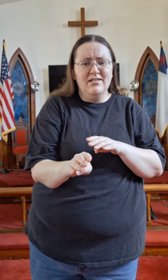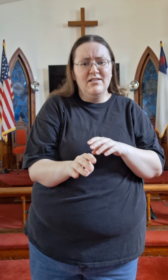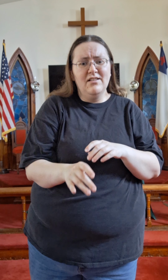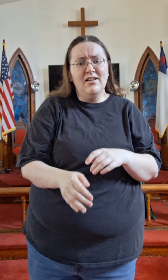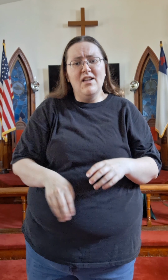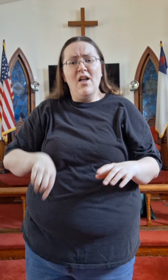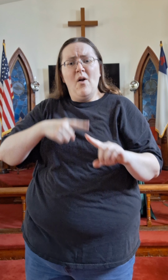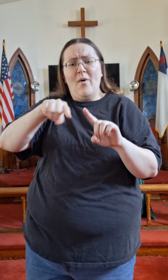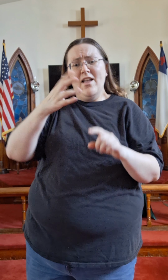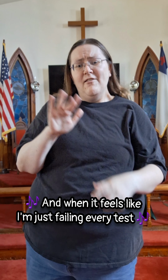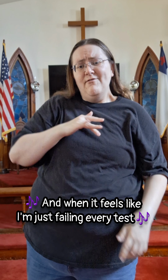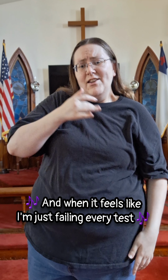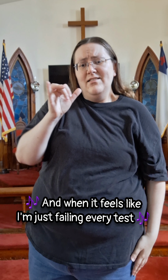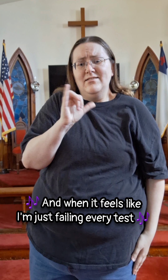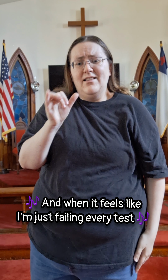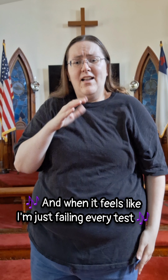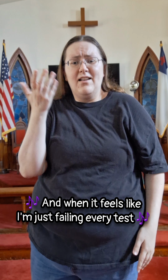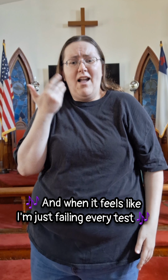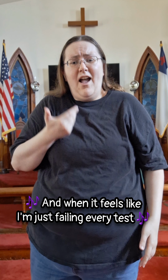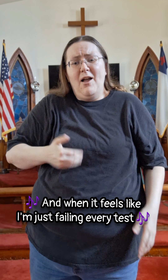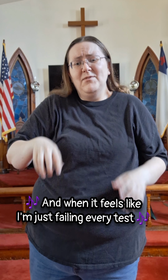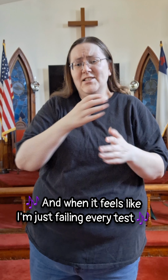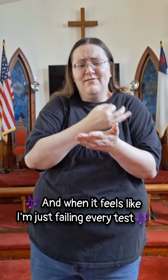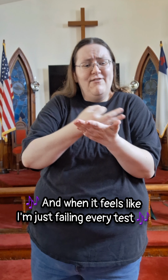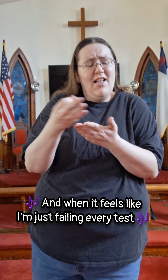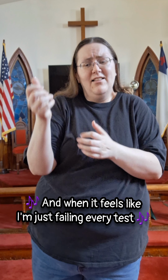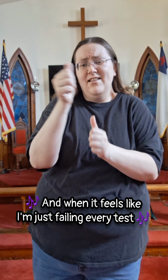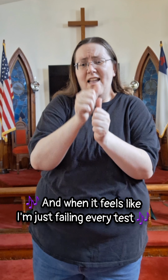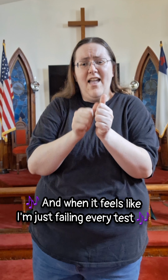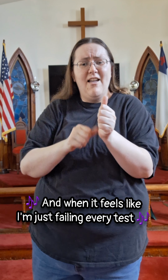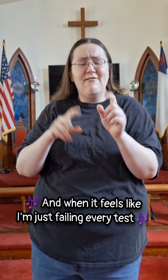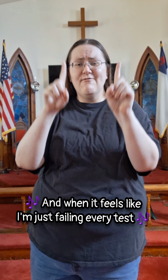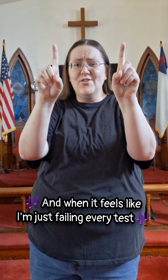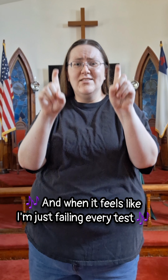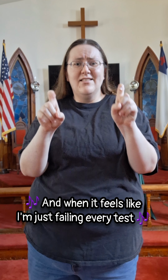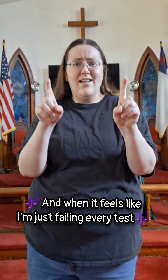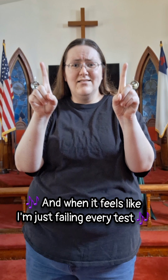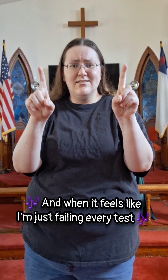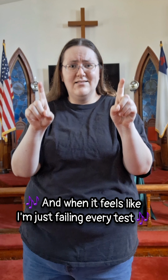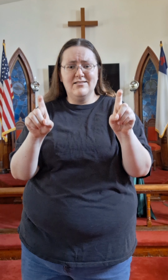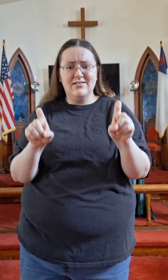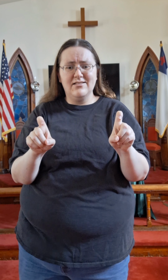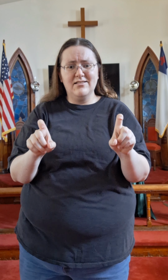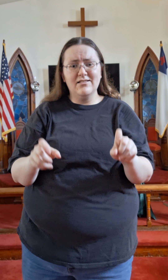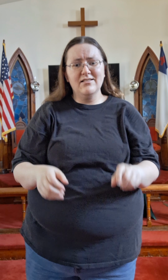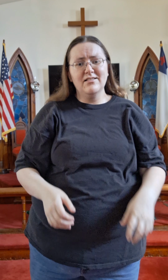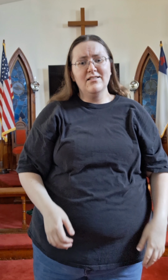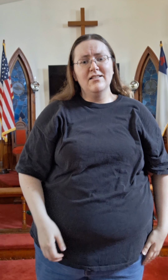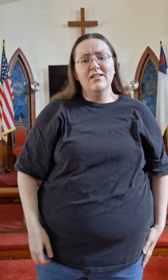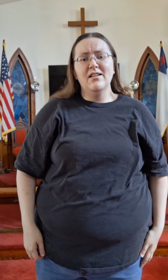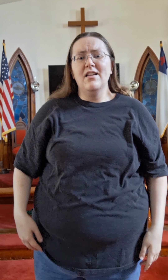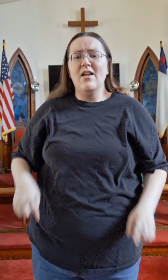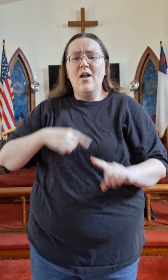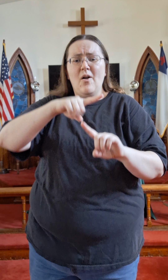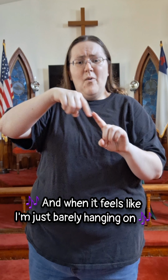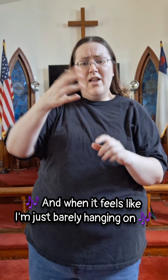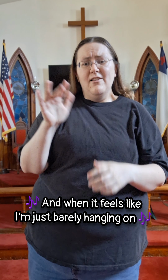And when it feels like I'm just failing every test And when it